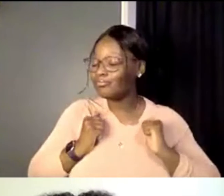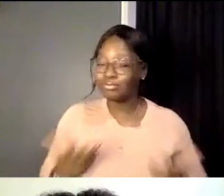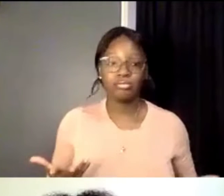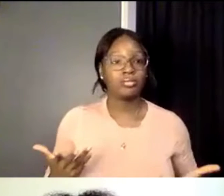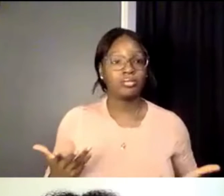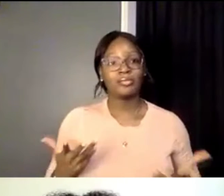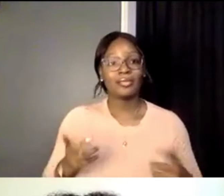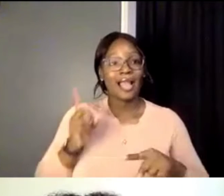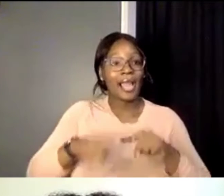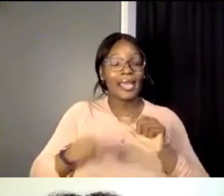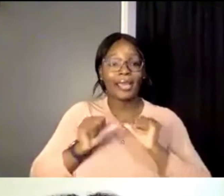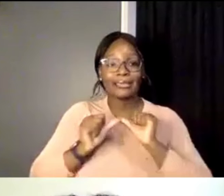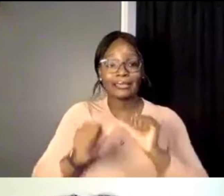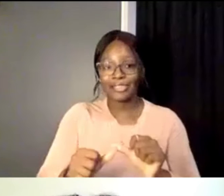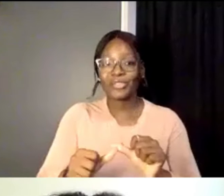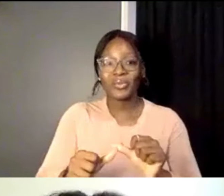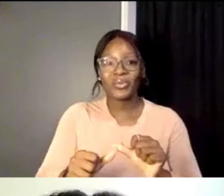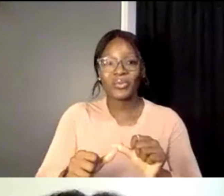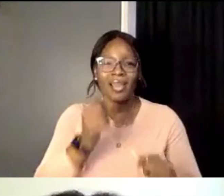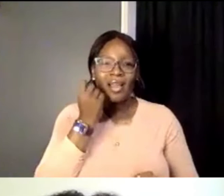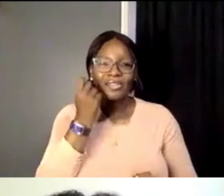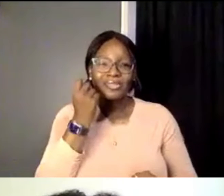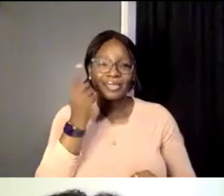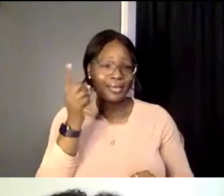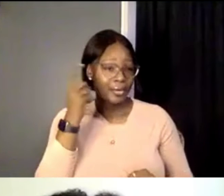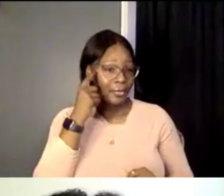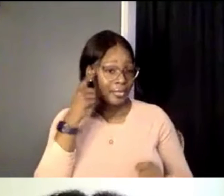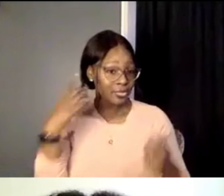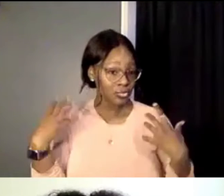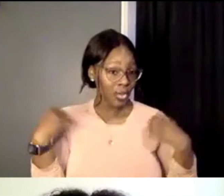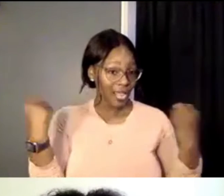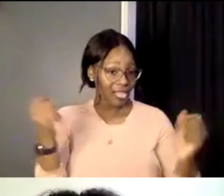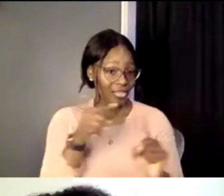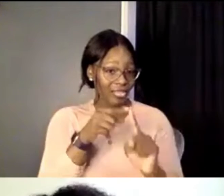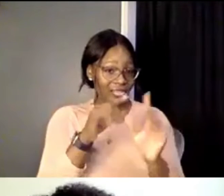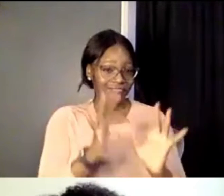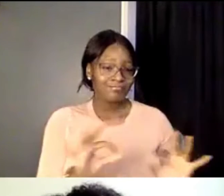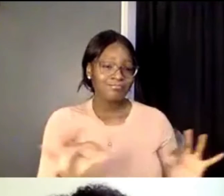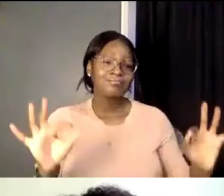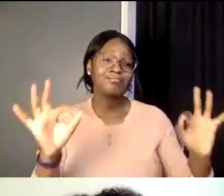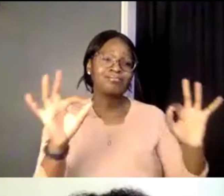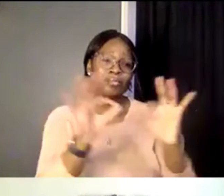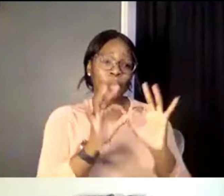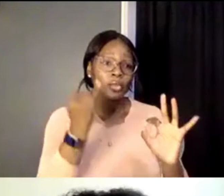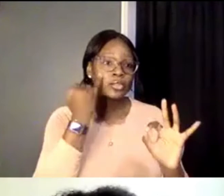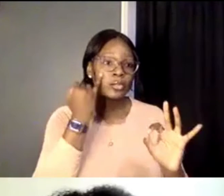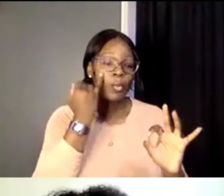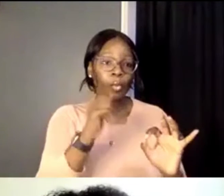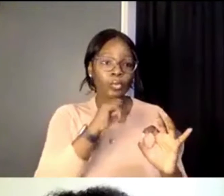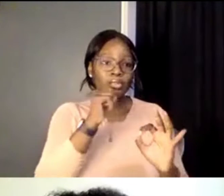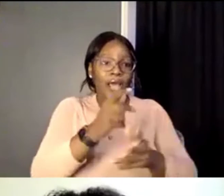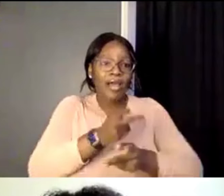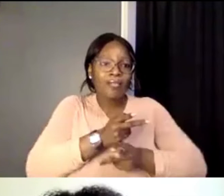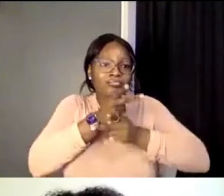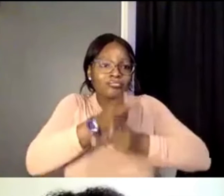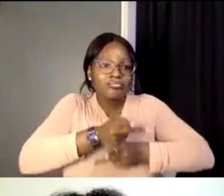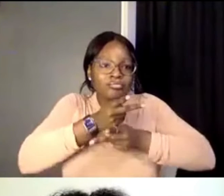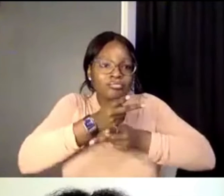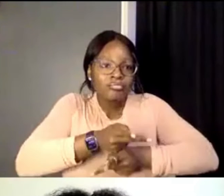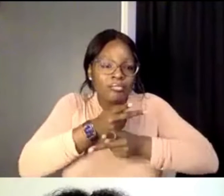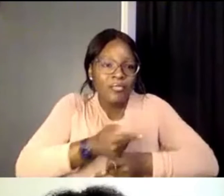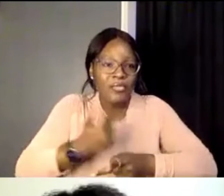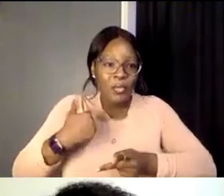not supporting our mental health, we are often get to a place where we have a physiological response in our